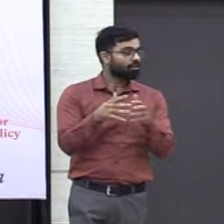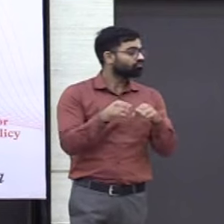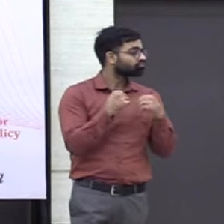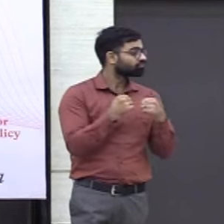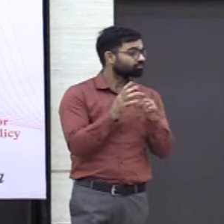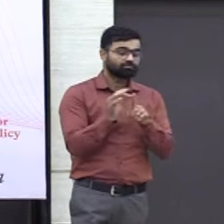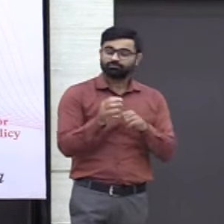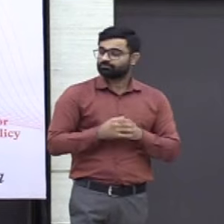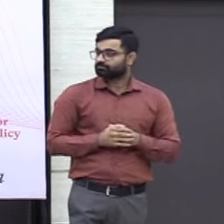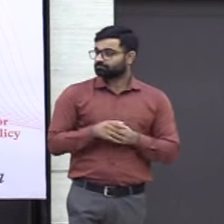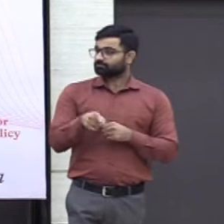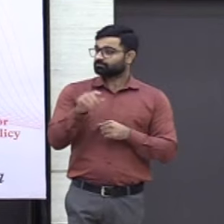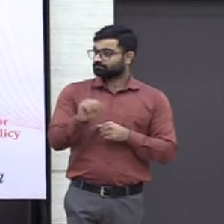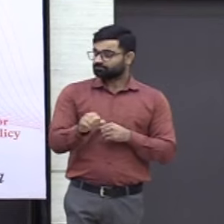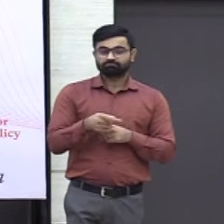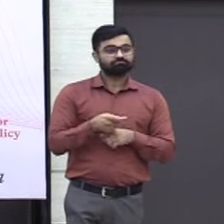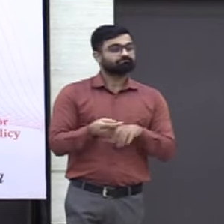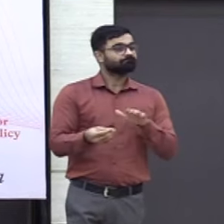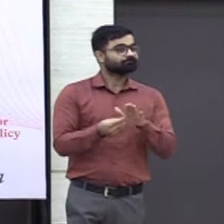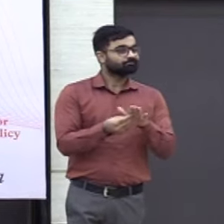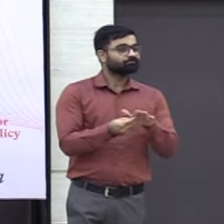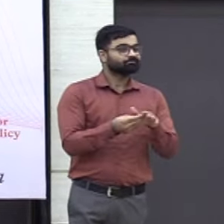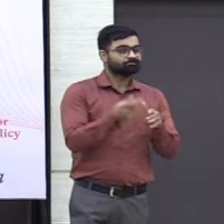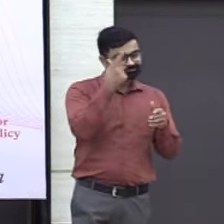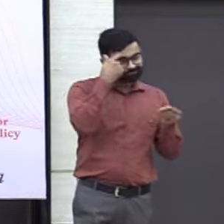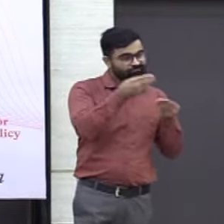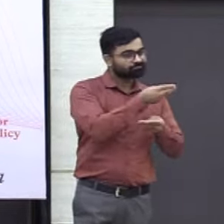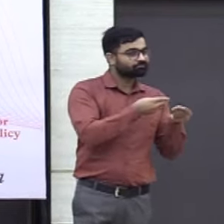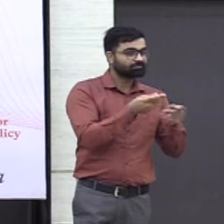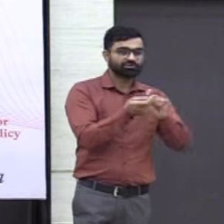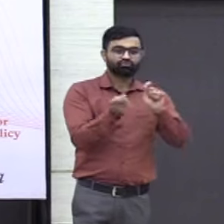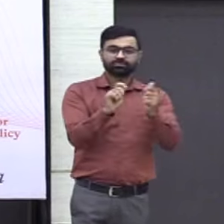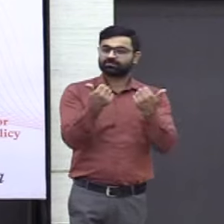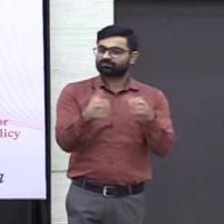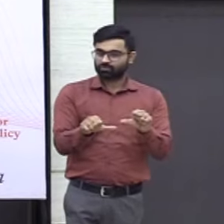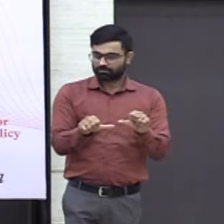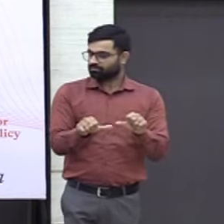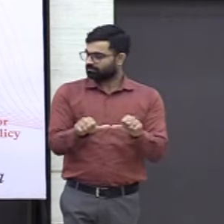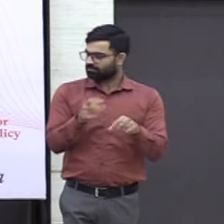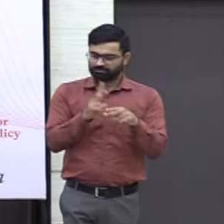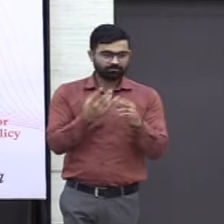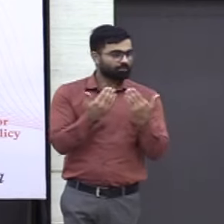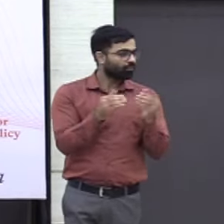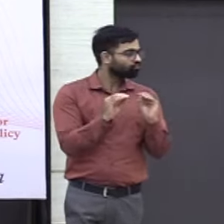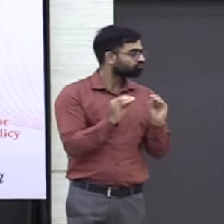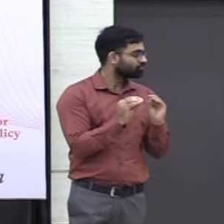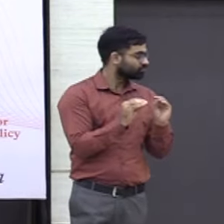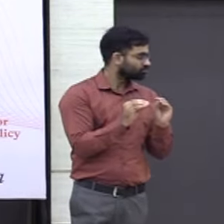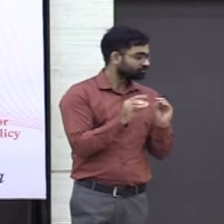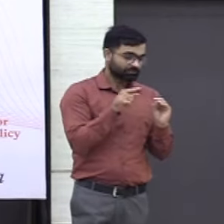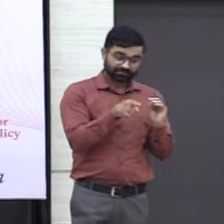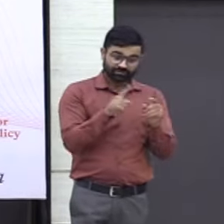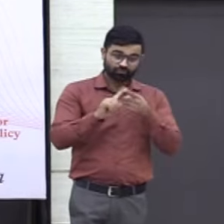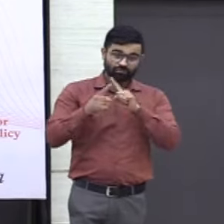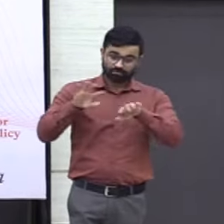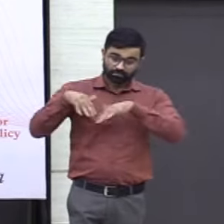activities. There will be corruption. You cannot eradicate it, It's just not possible. The history